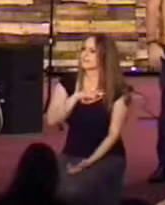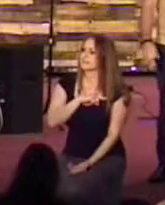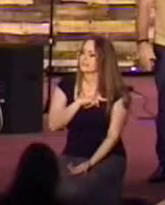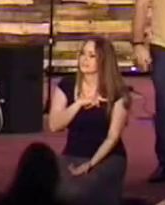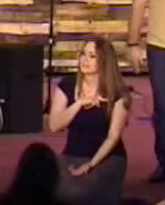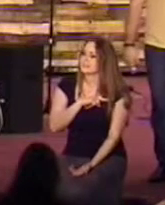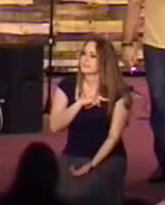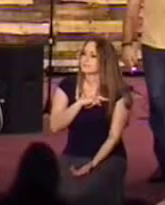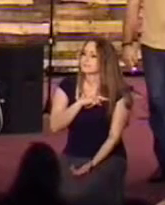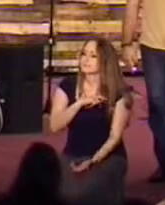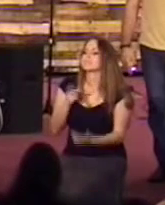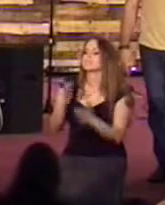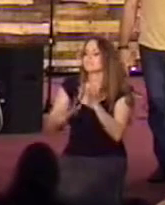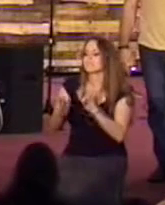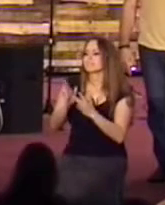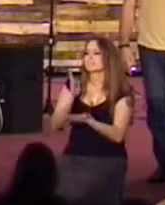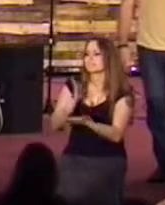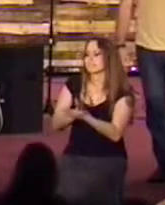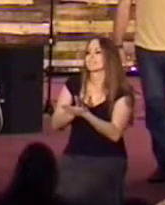And Jesus stops and gives thanks.